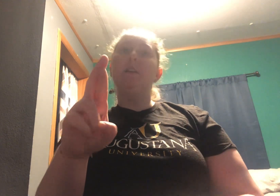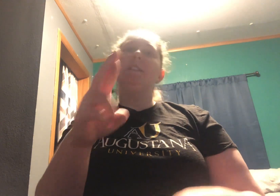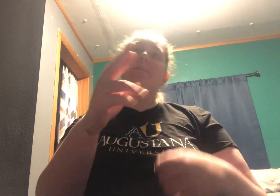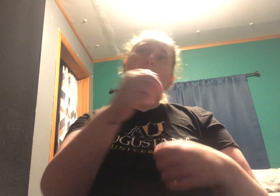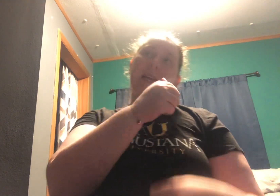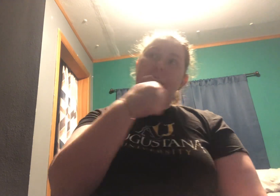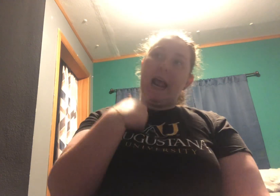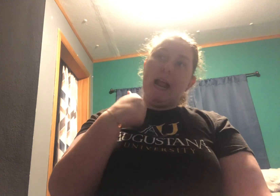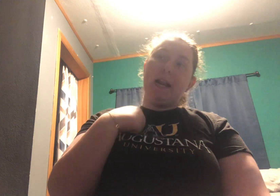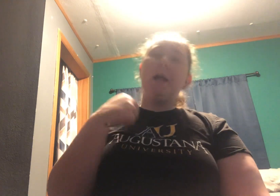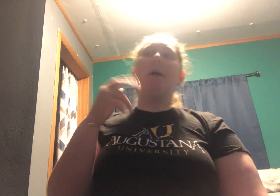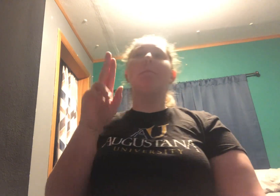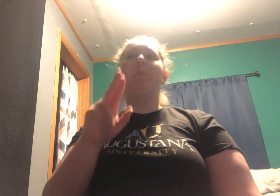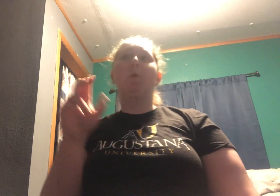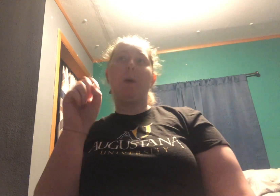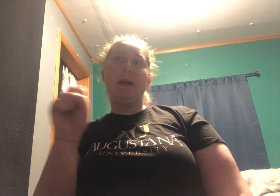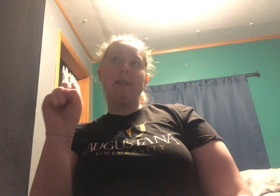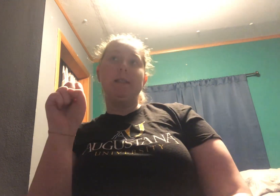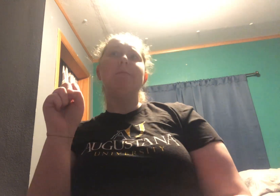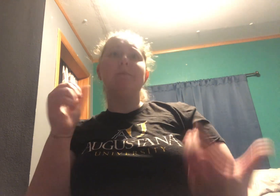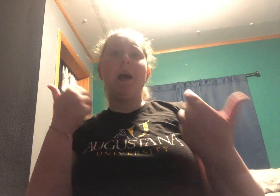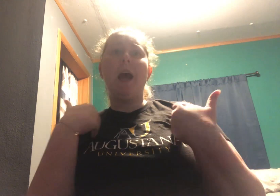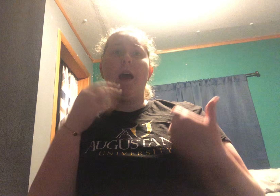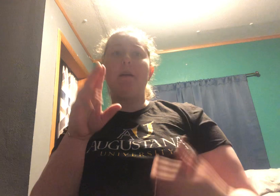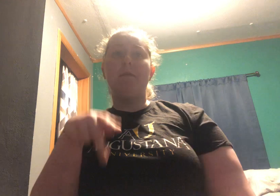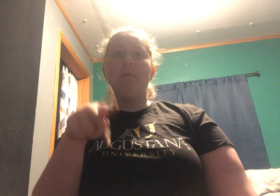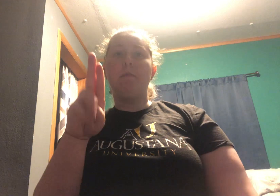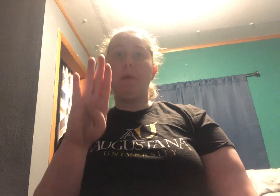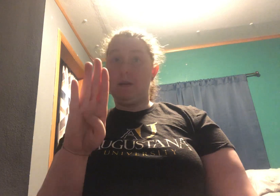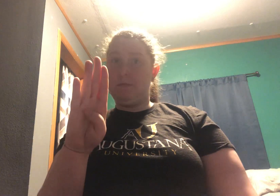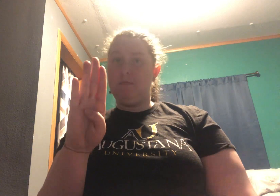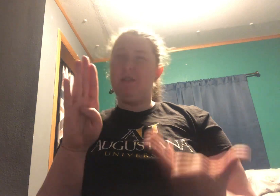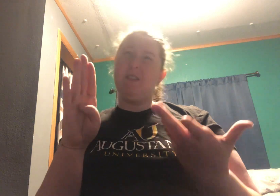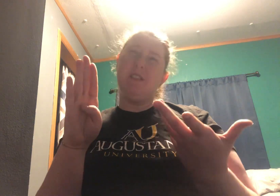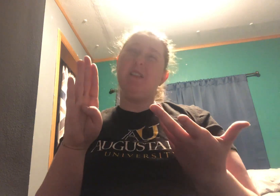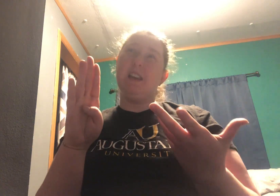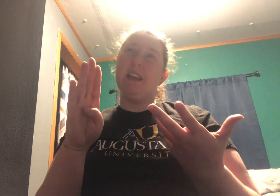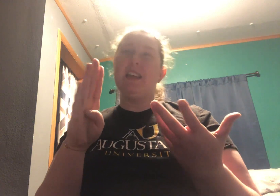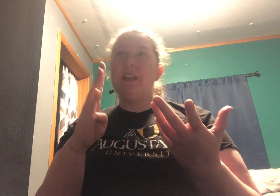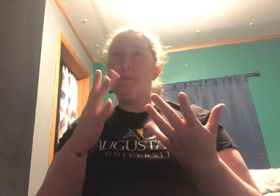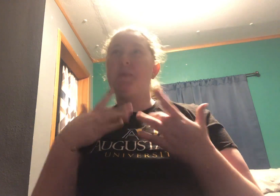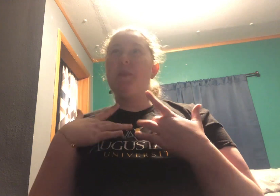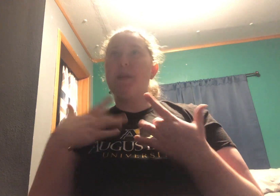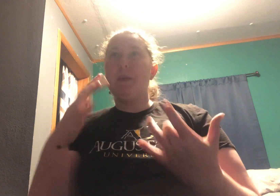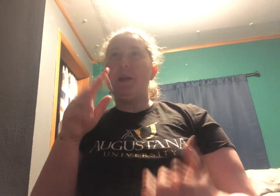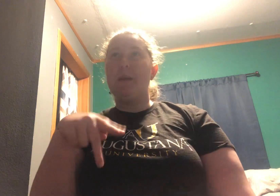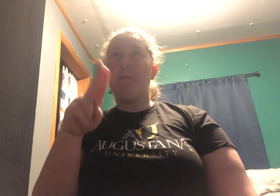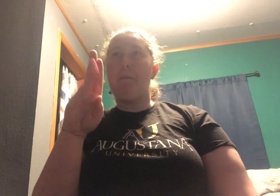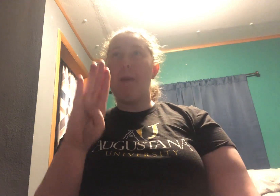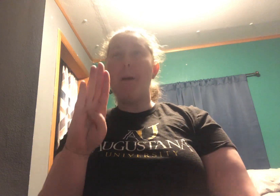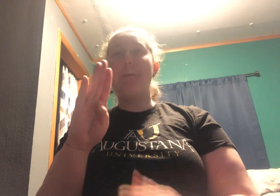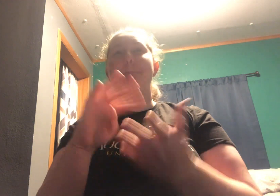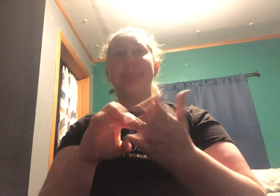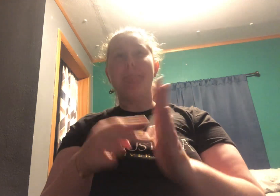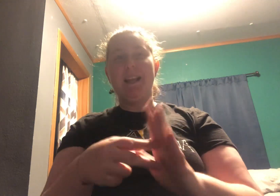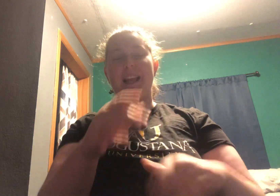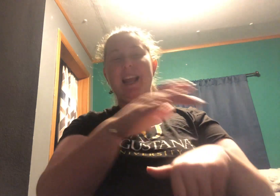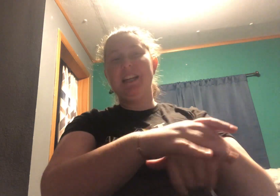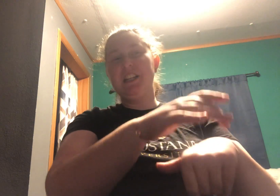have pubs, but pub is sort of like a British thing. You know, they might, if you go to a pub here in Calgary, I know there's a few